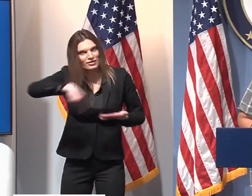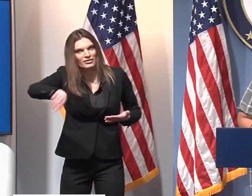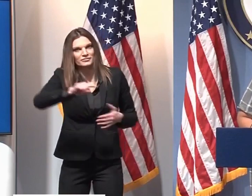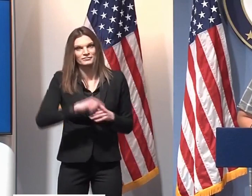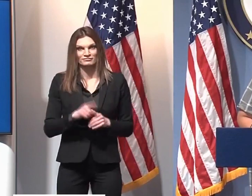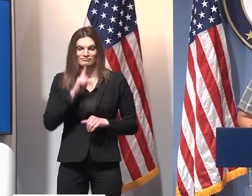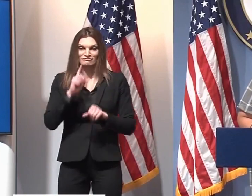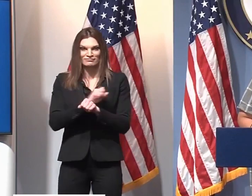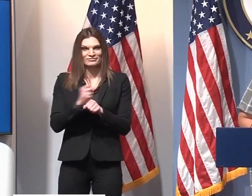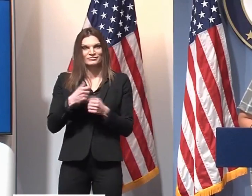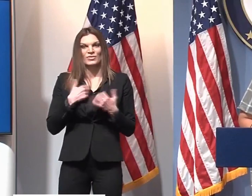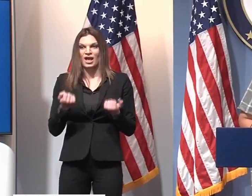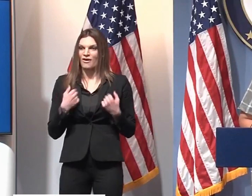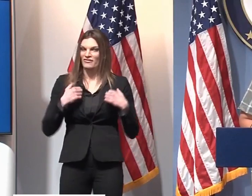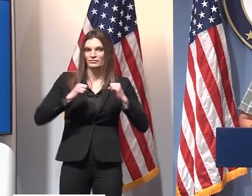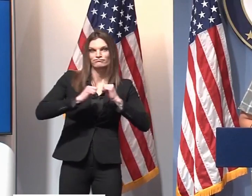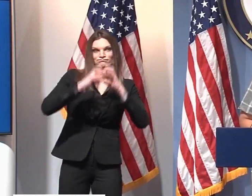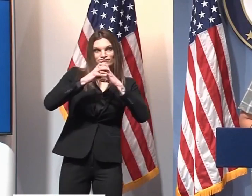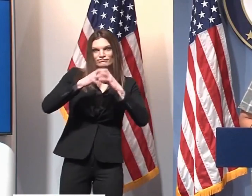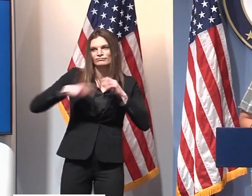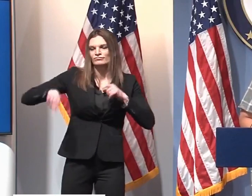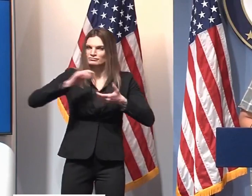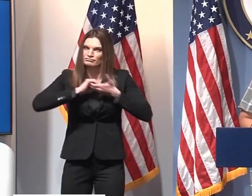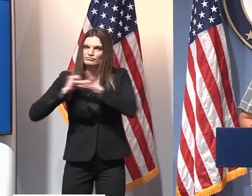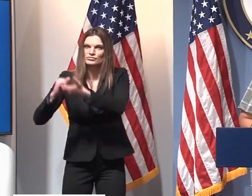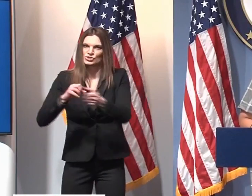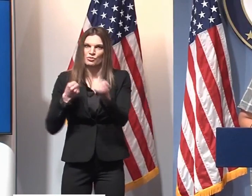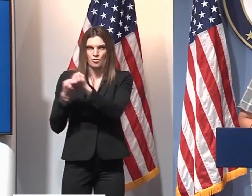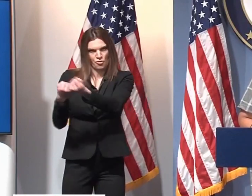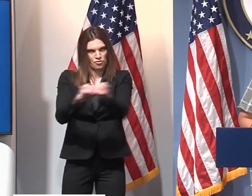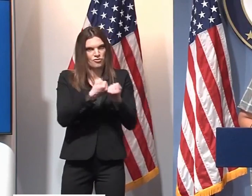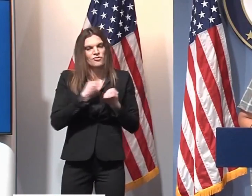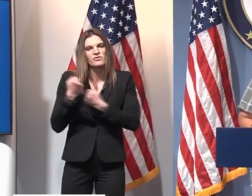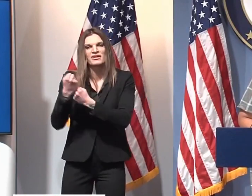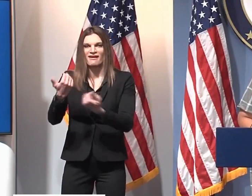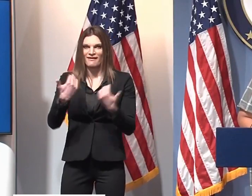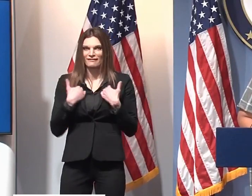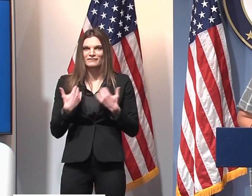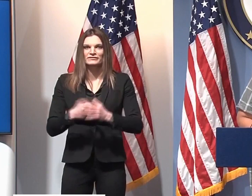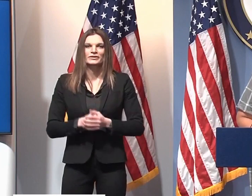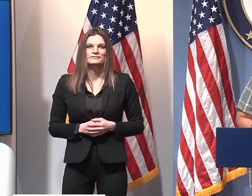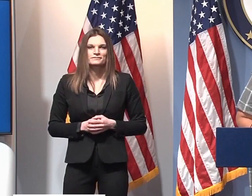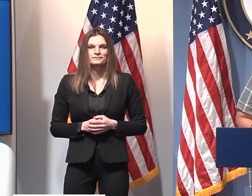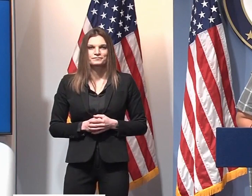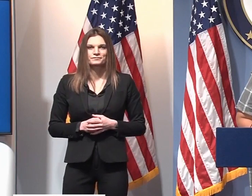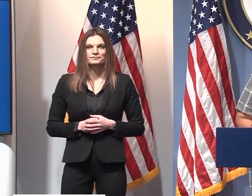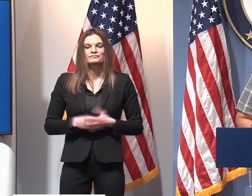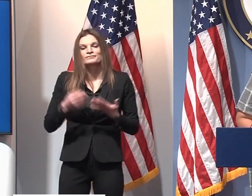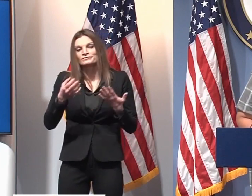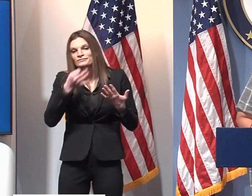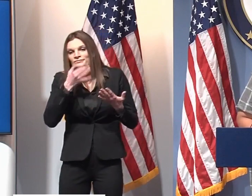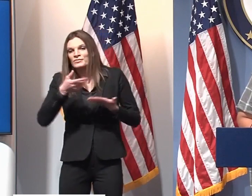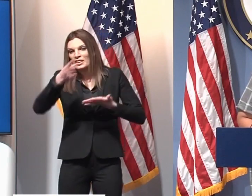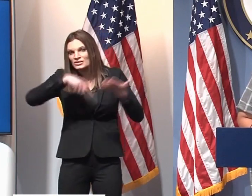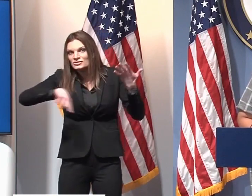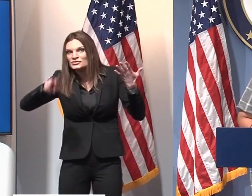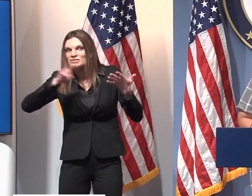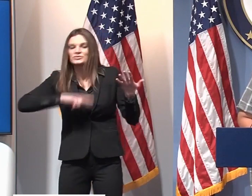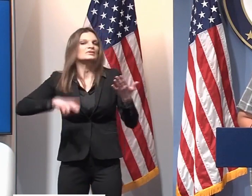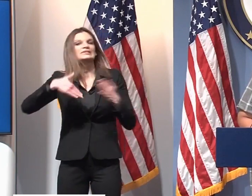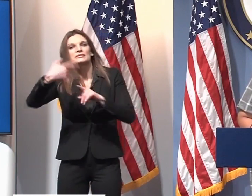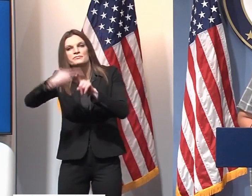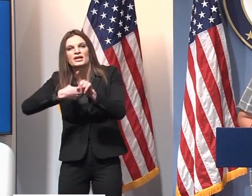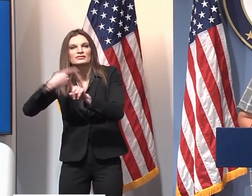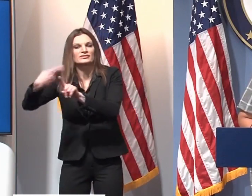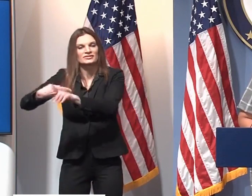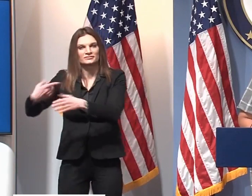a strong network of support for this work. And over the coming weeks and months, task force